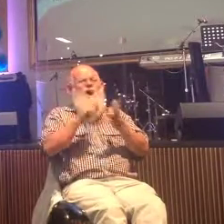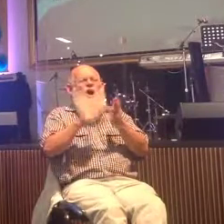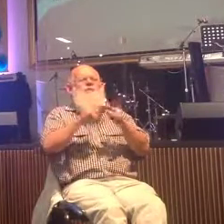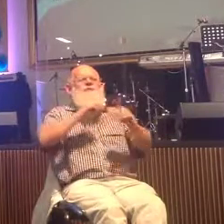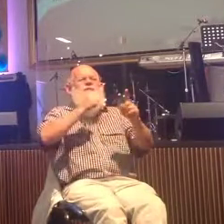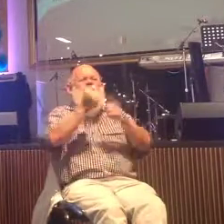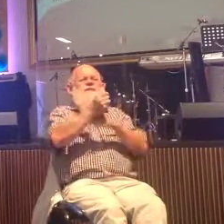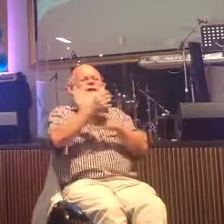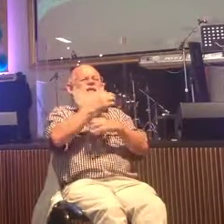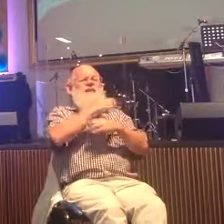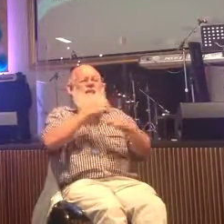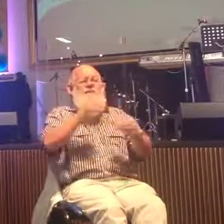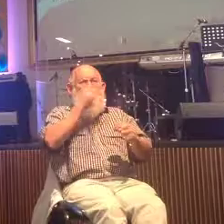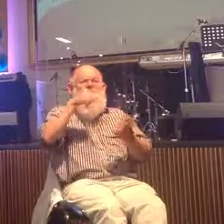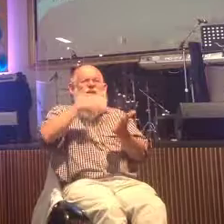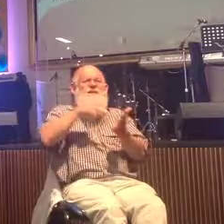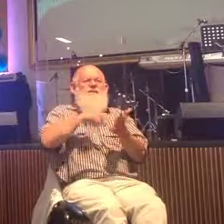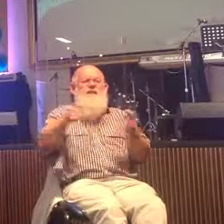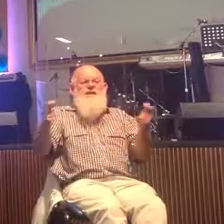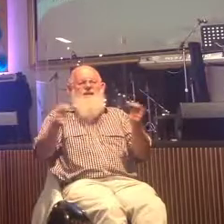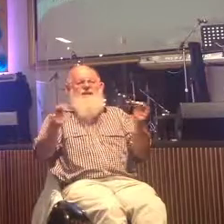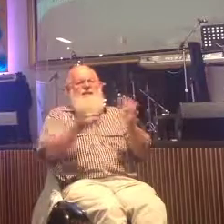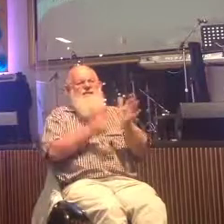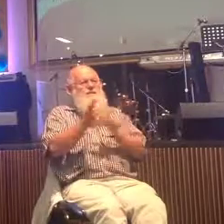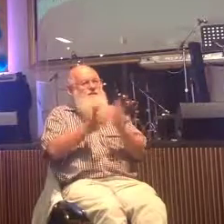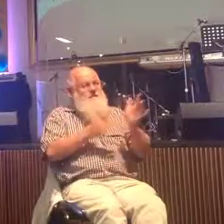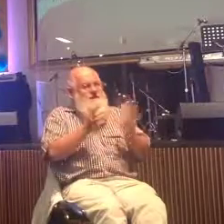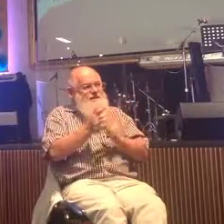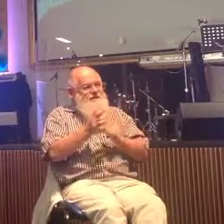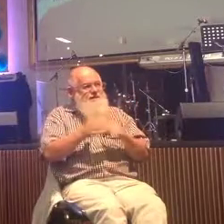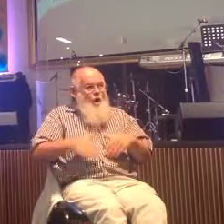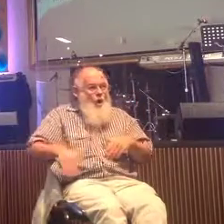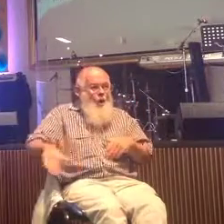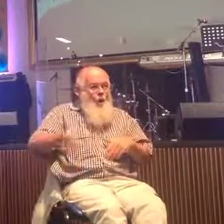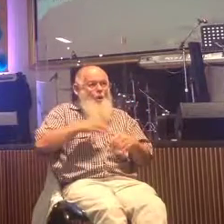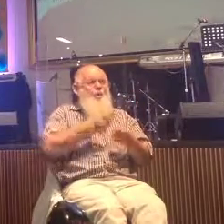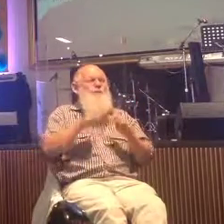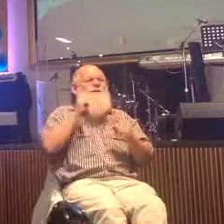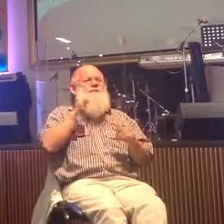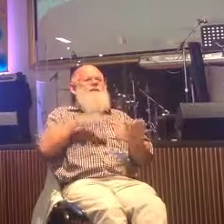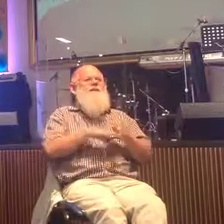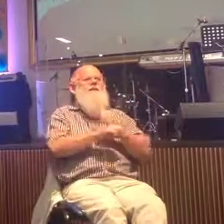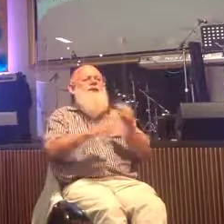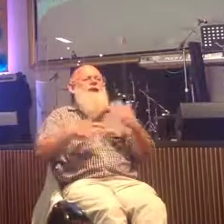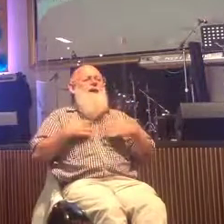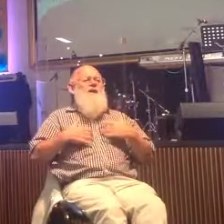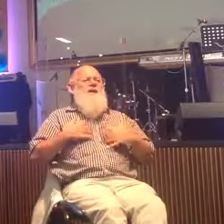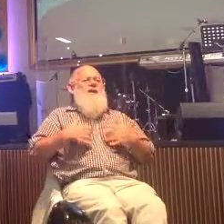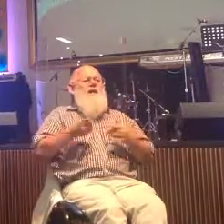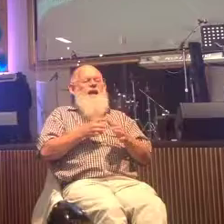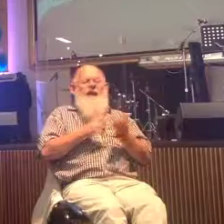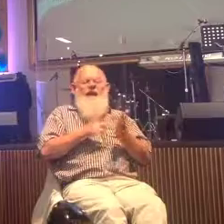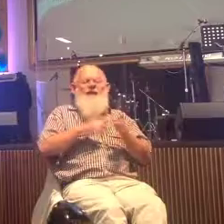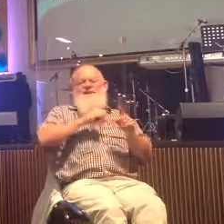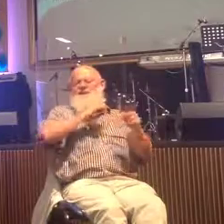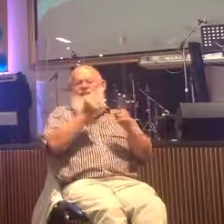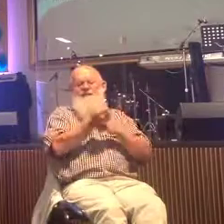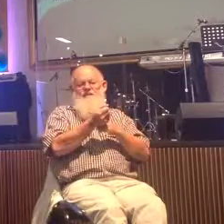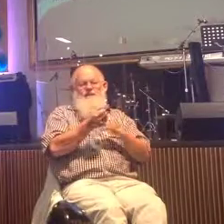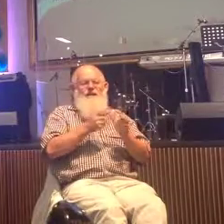no opposition for Jesus Christ. None. All that we see in our lives, all that we come across, any demon, any situation,